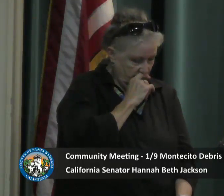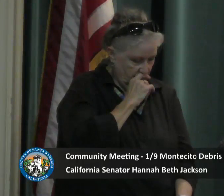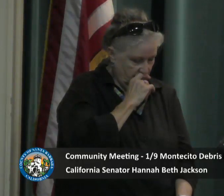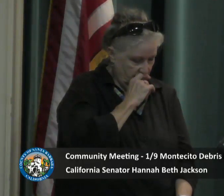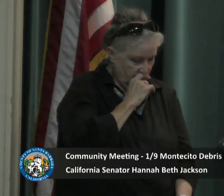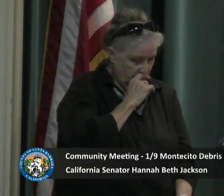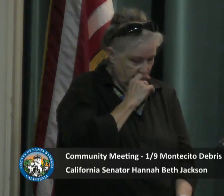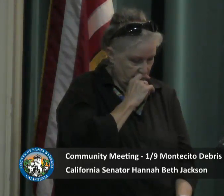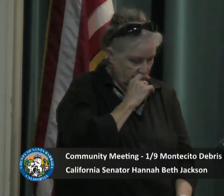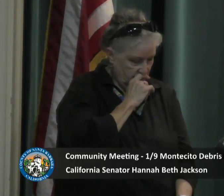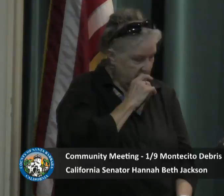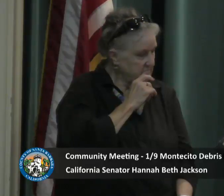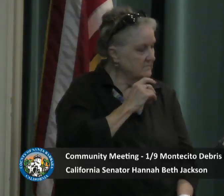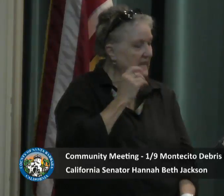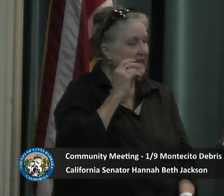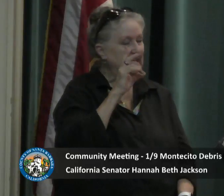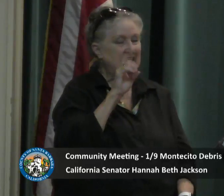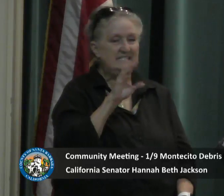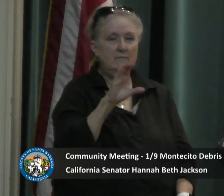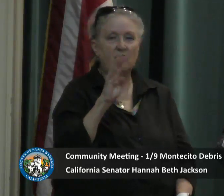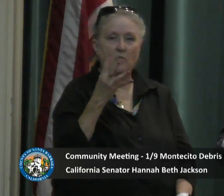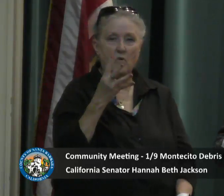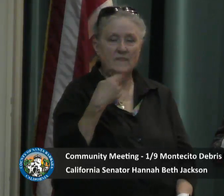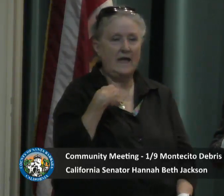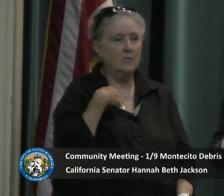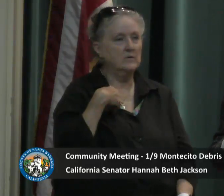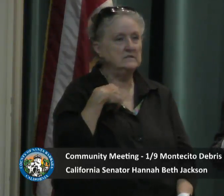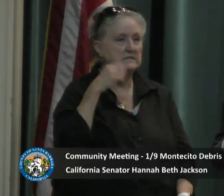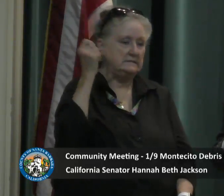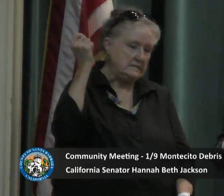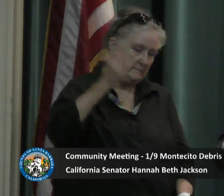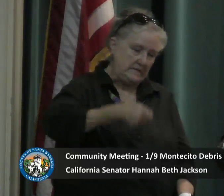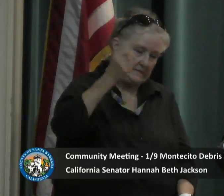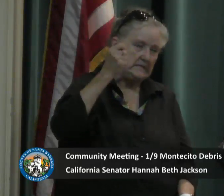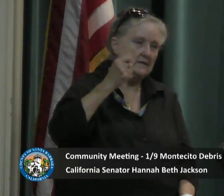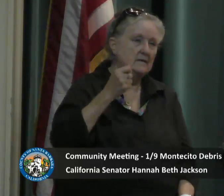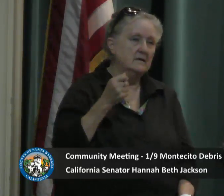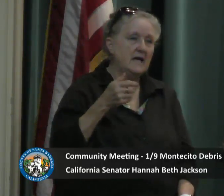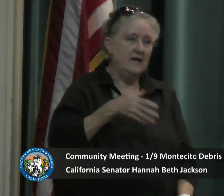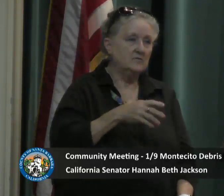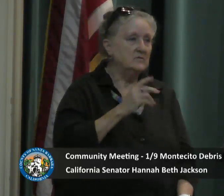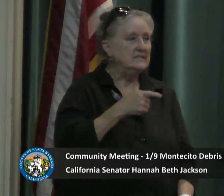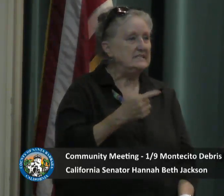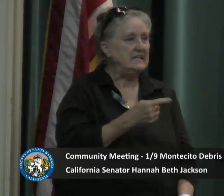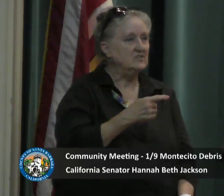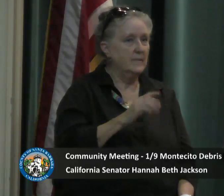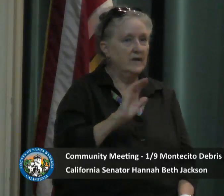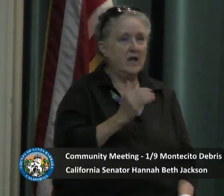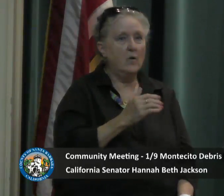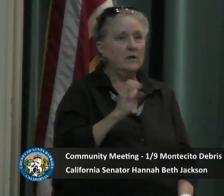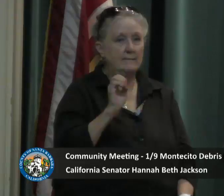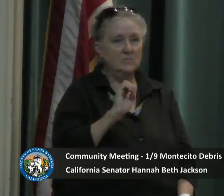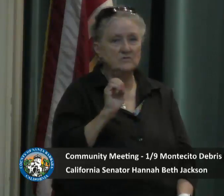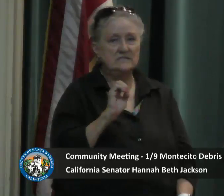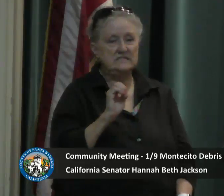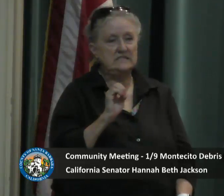in fact, December 4th, I was banging down the gavel after a discussion about our